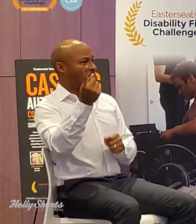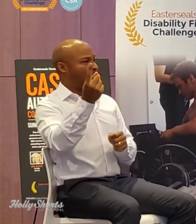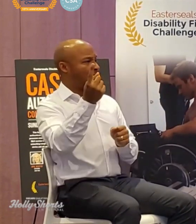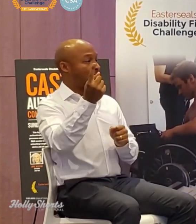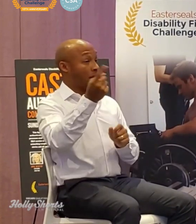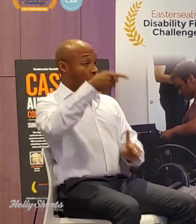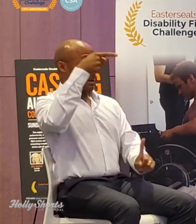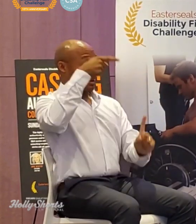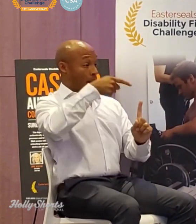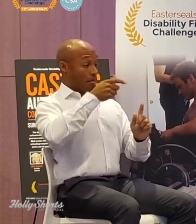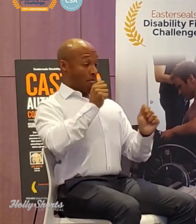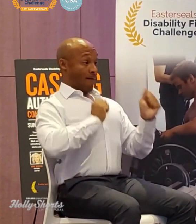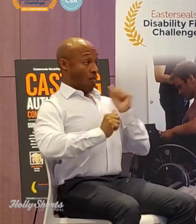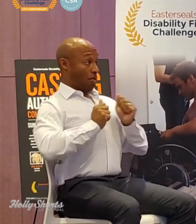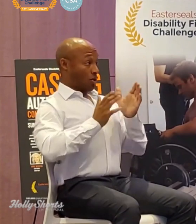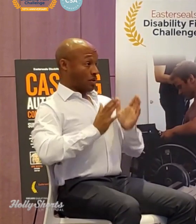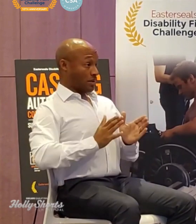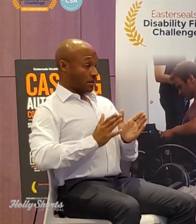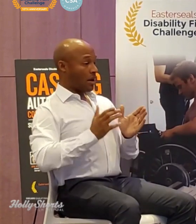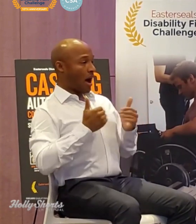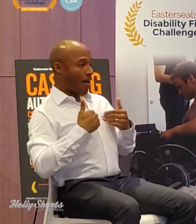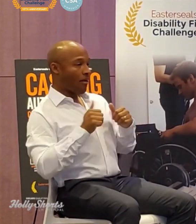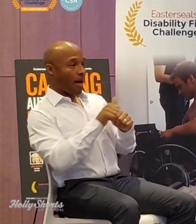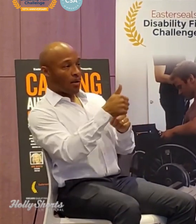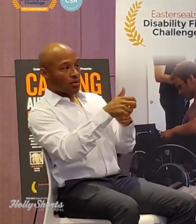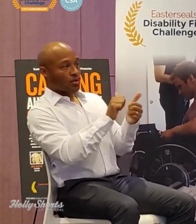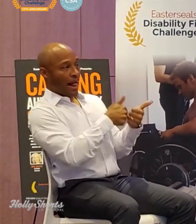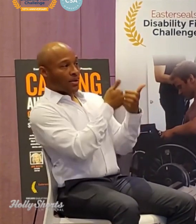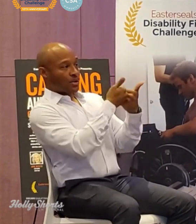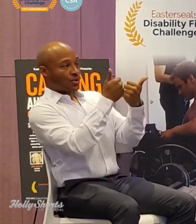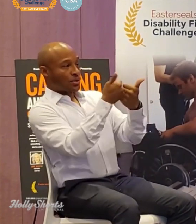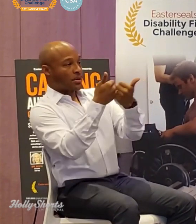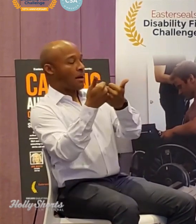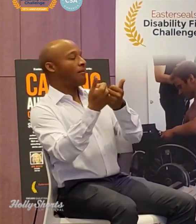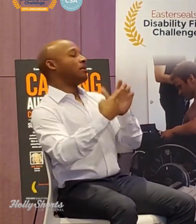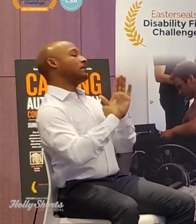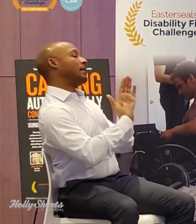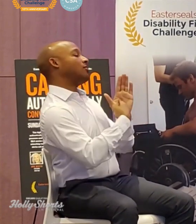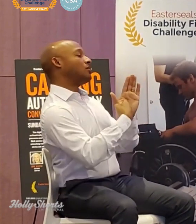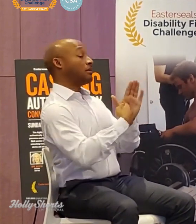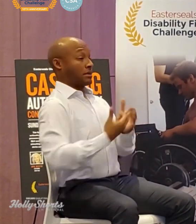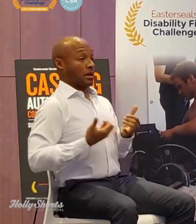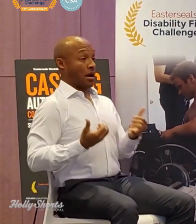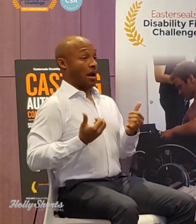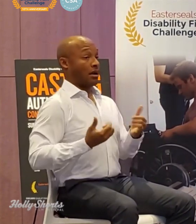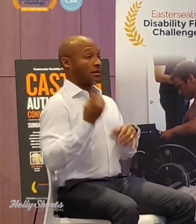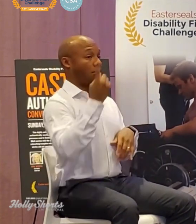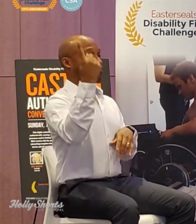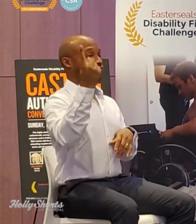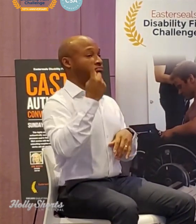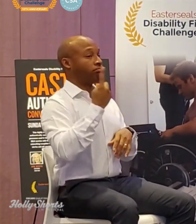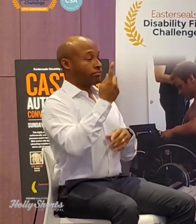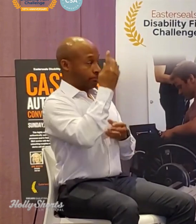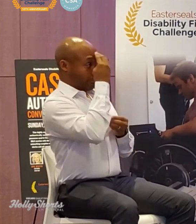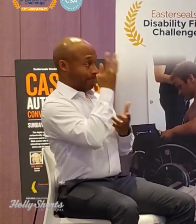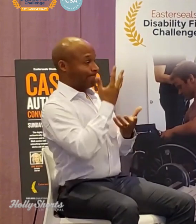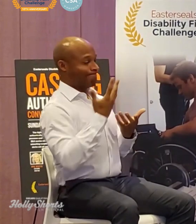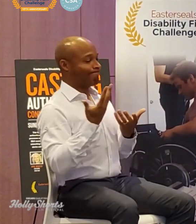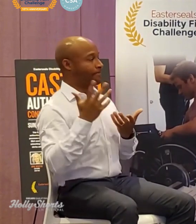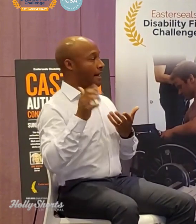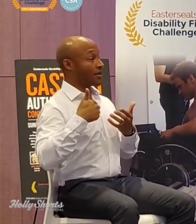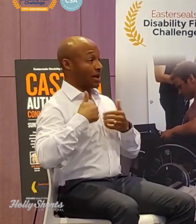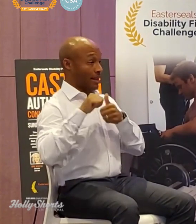performers who have other challenges. For example, someone said to me today, because of certain challenges, that